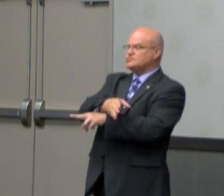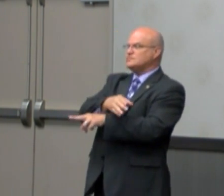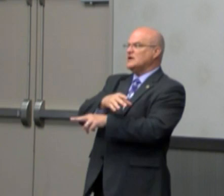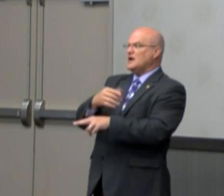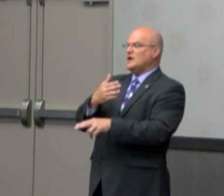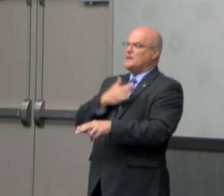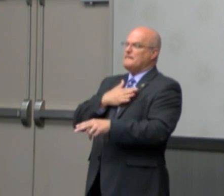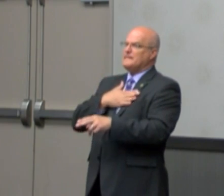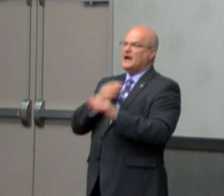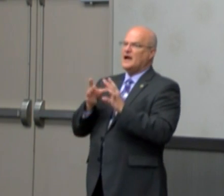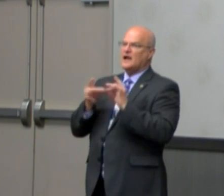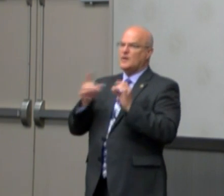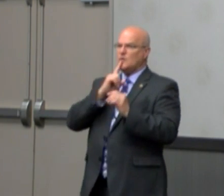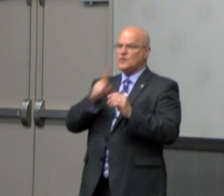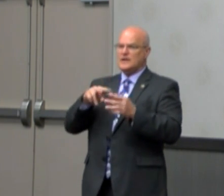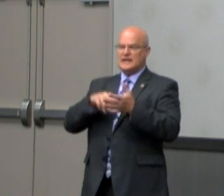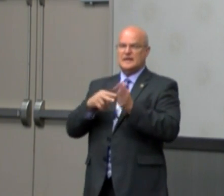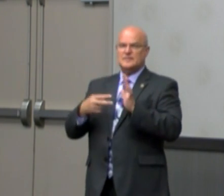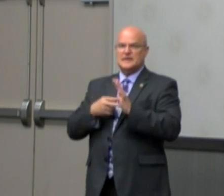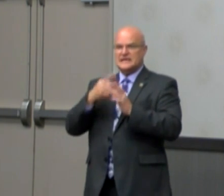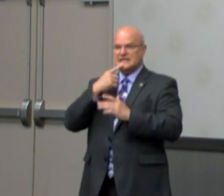Comments were really